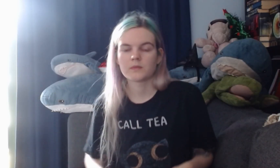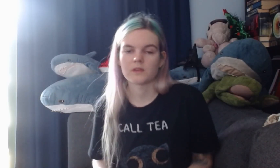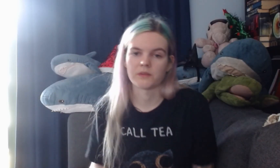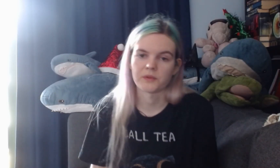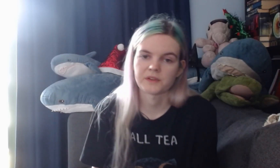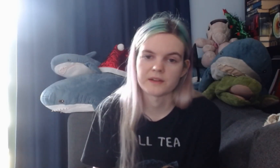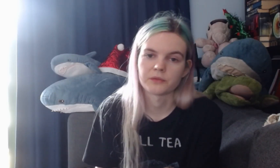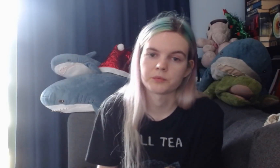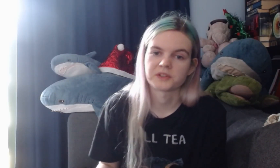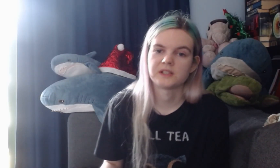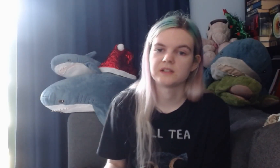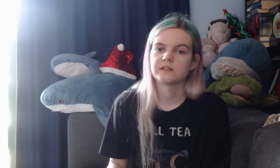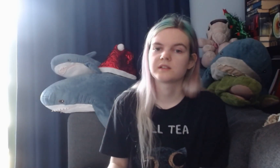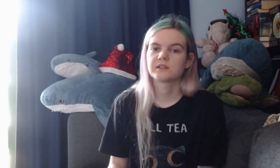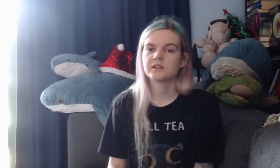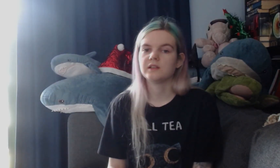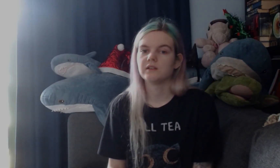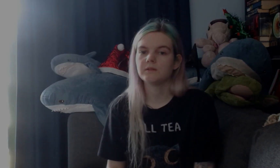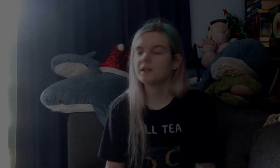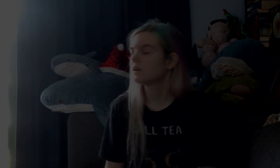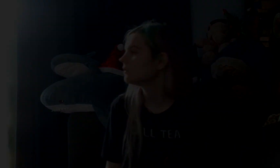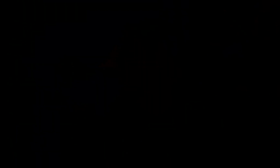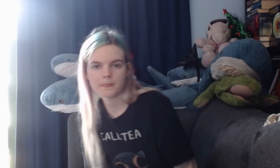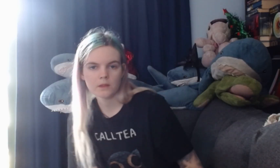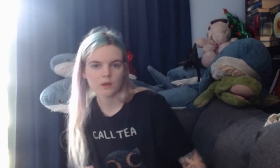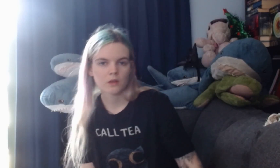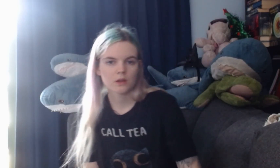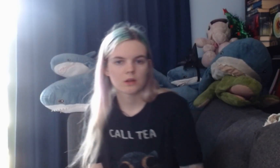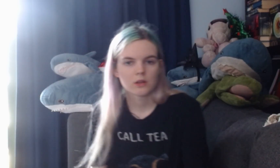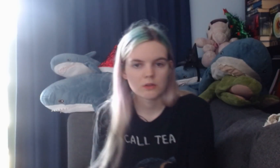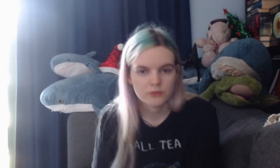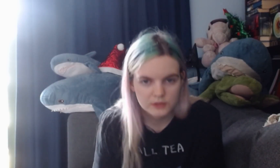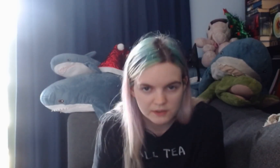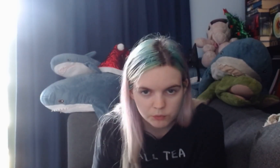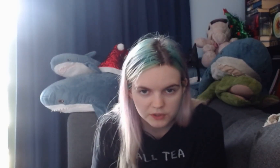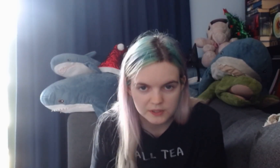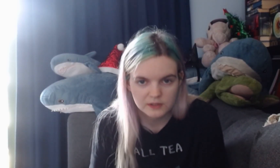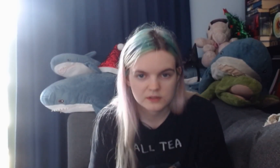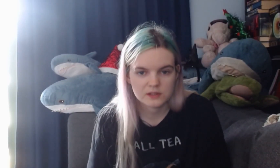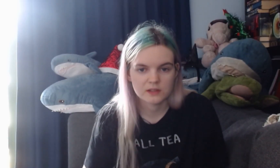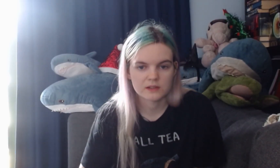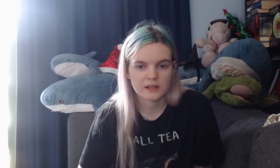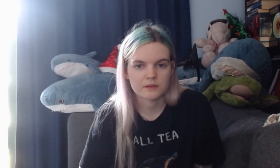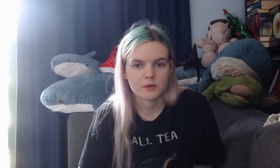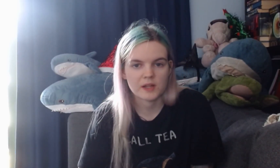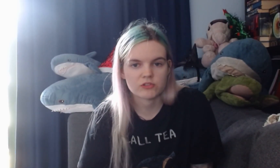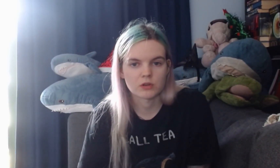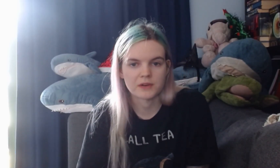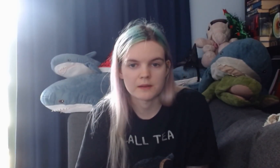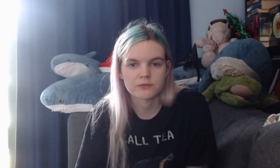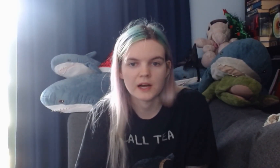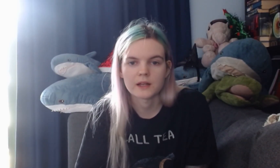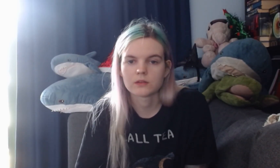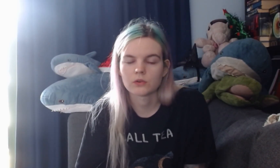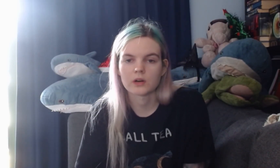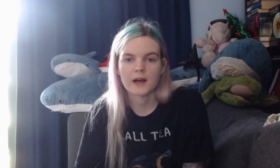This was kind of what he did in the video. For the next one, he did another variation of I'm fine or I'm